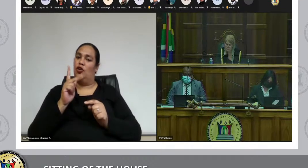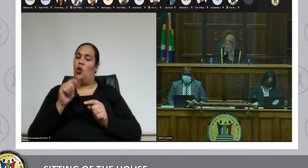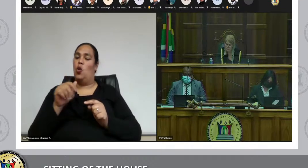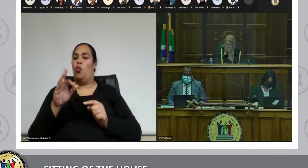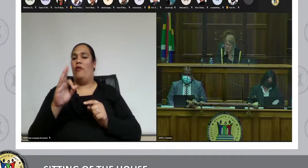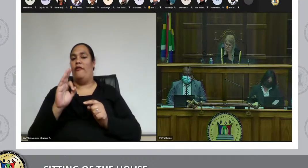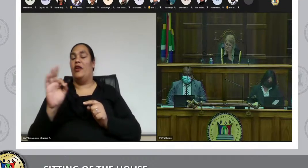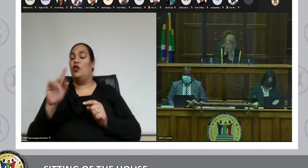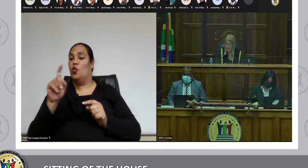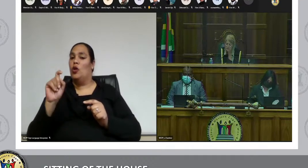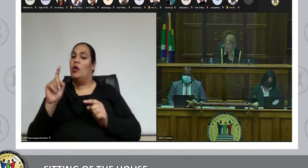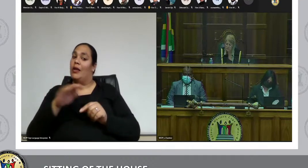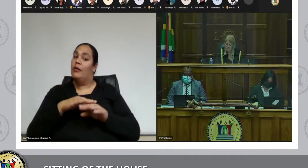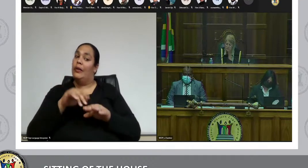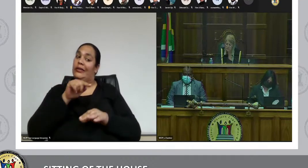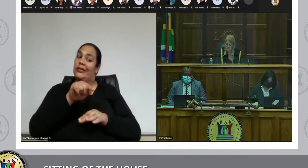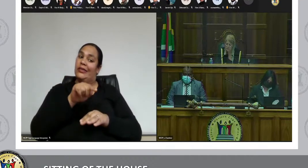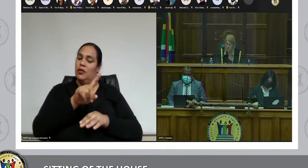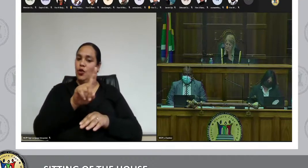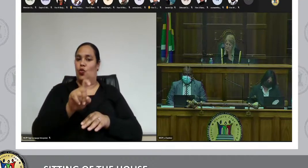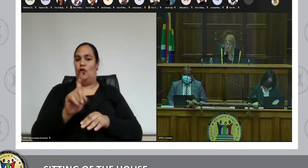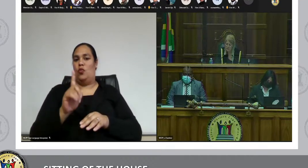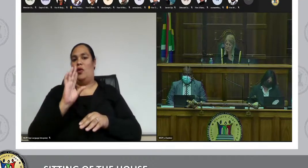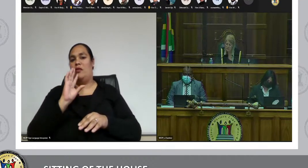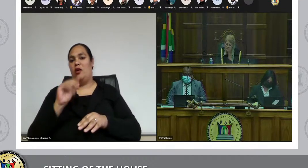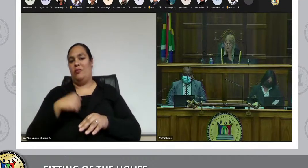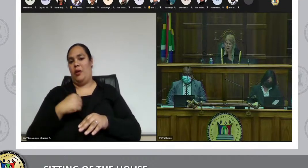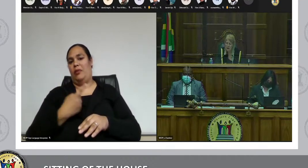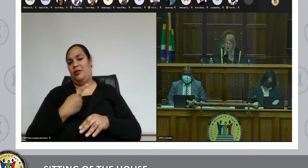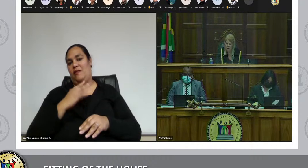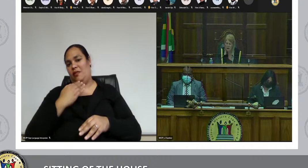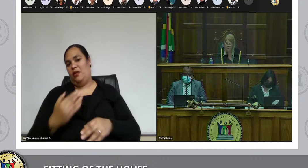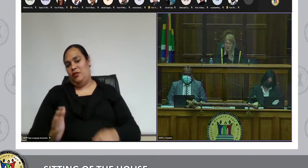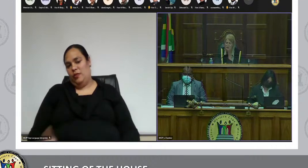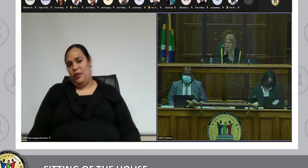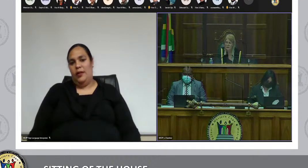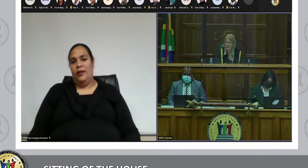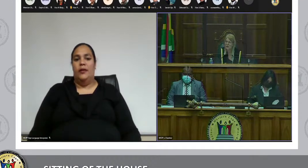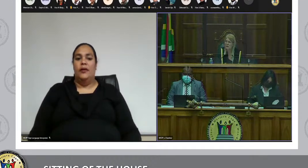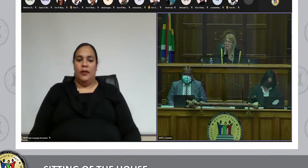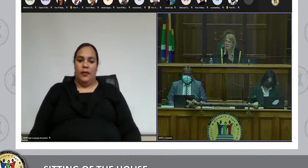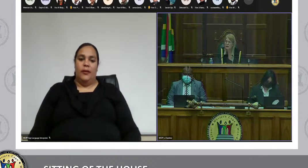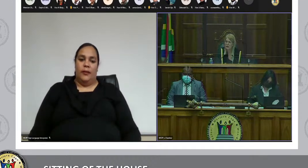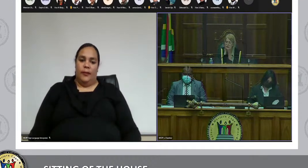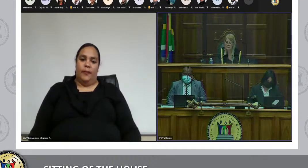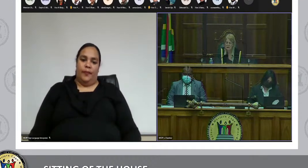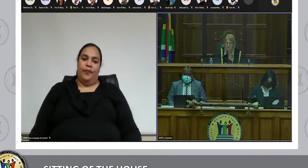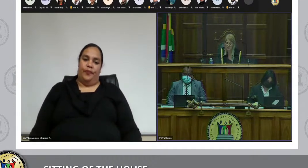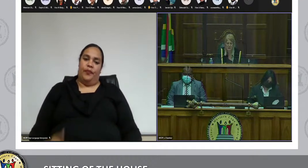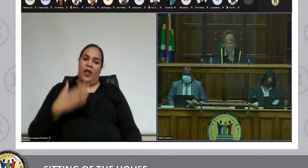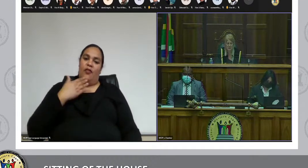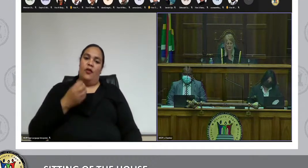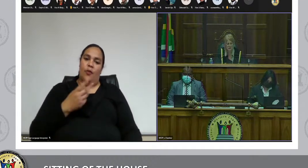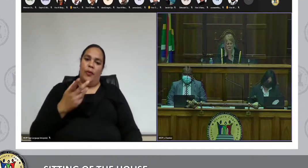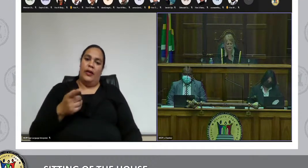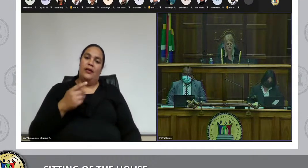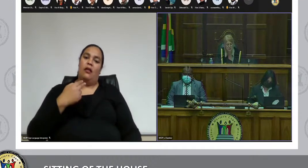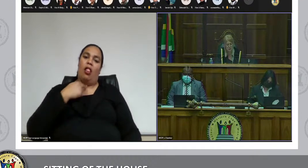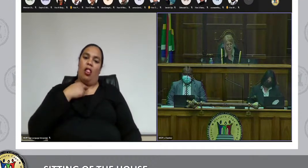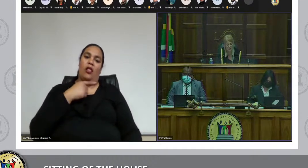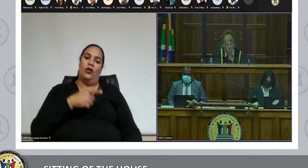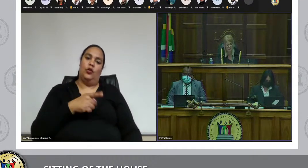should be based on that particular question that's been asked by myself. Thanks. Thank you very much, Honourable Moran, and it is a pity that you